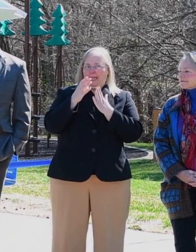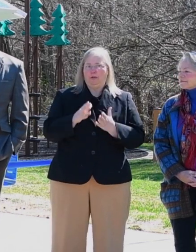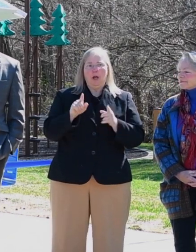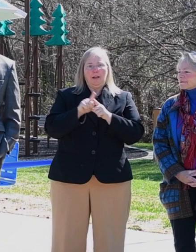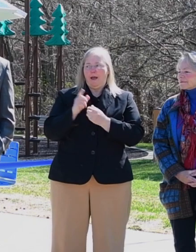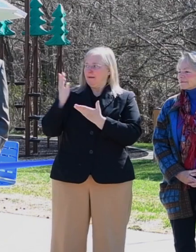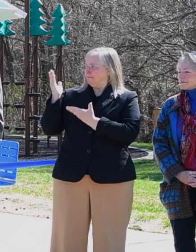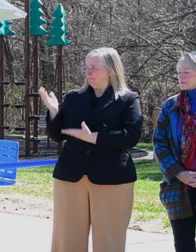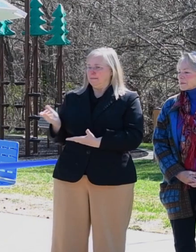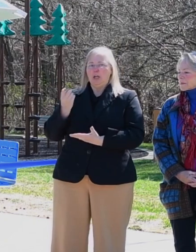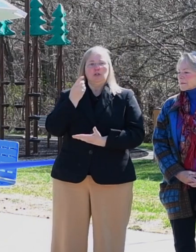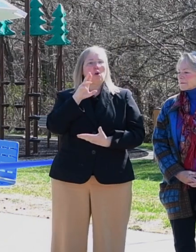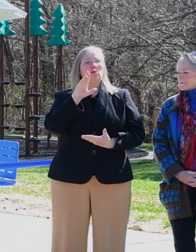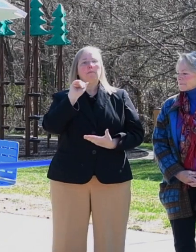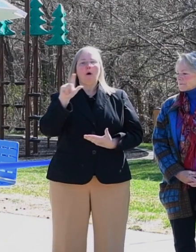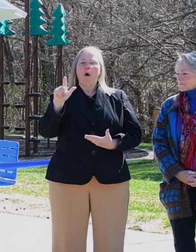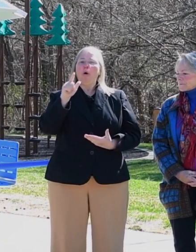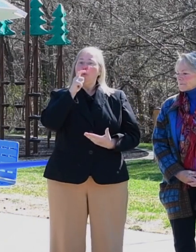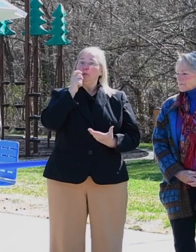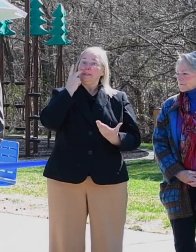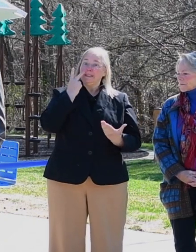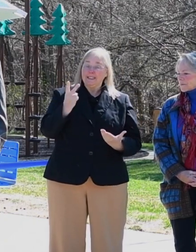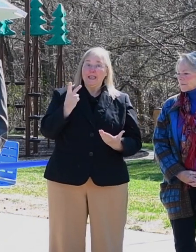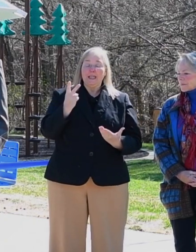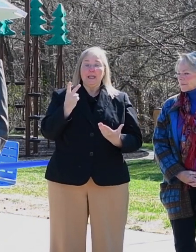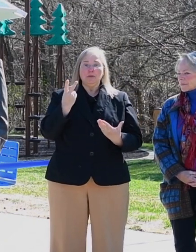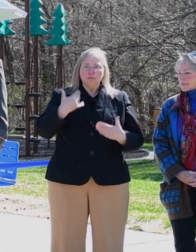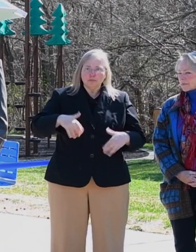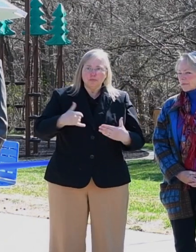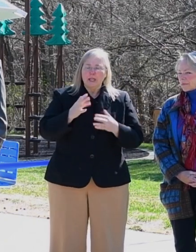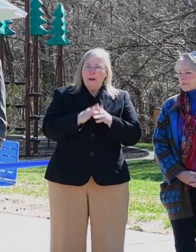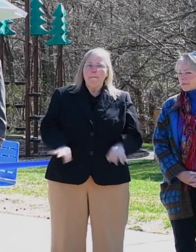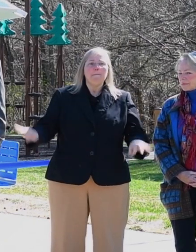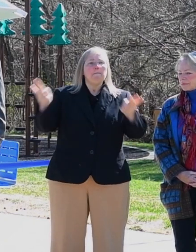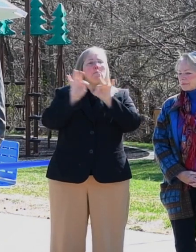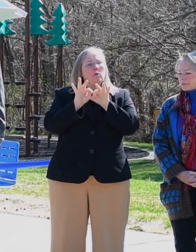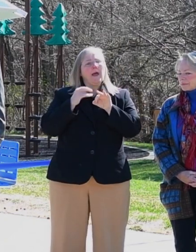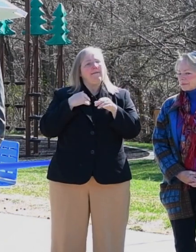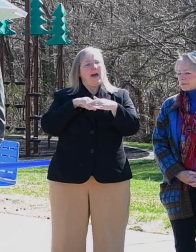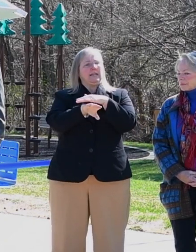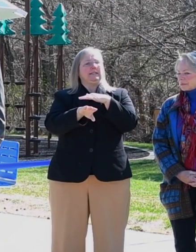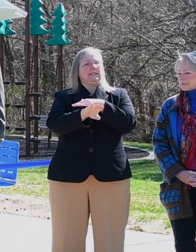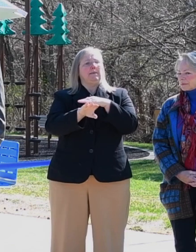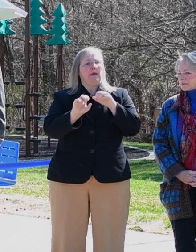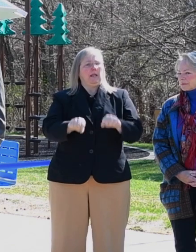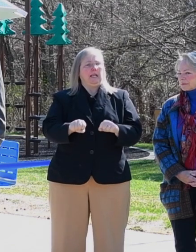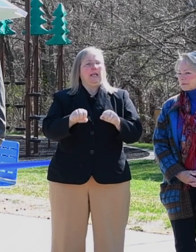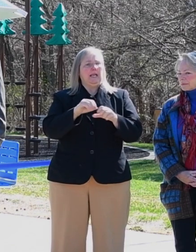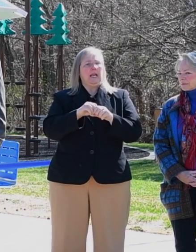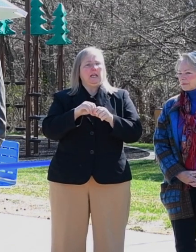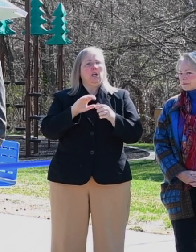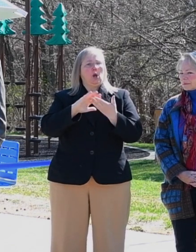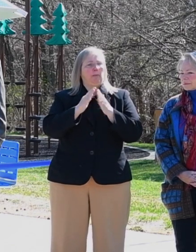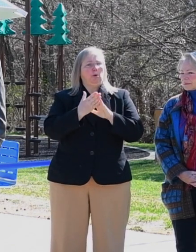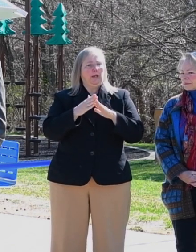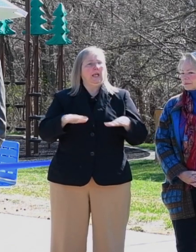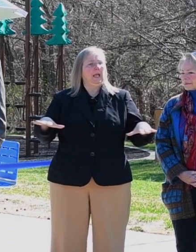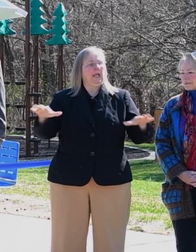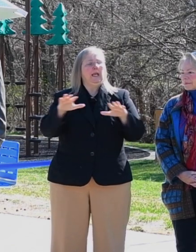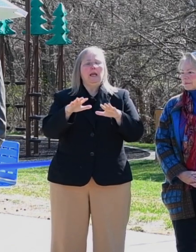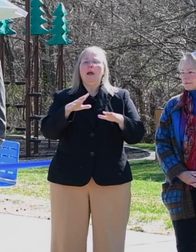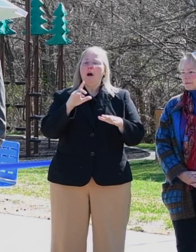Dr. Ball, who see the importance of accessibility in the community, are committed